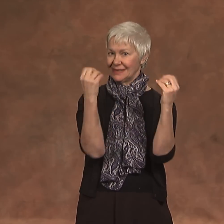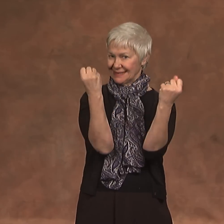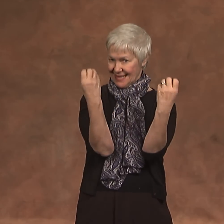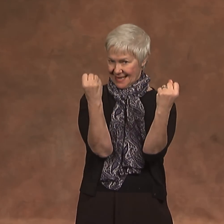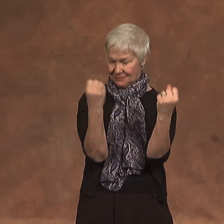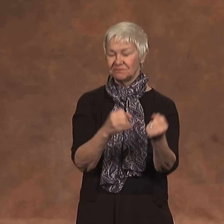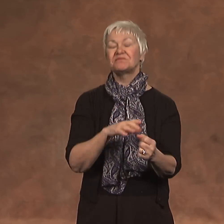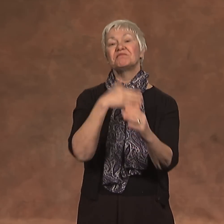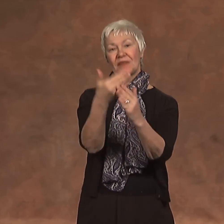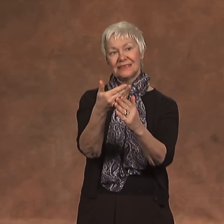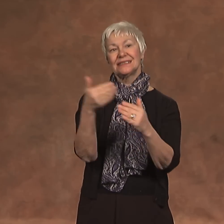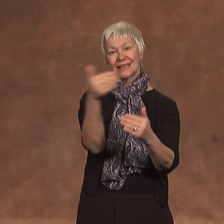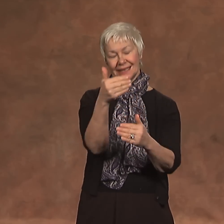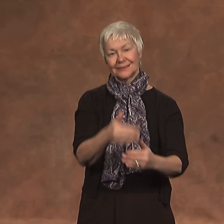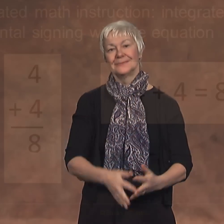student's eye level.